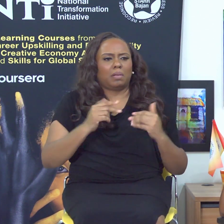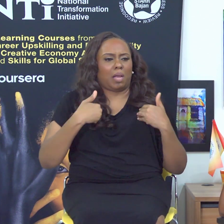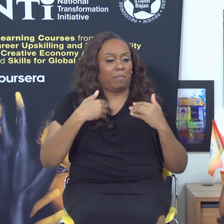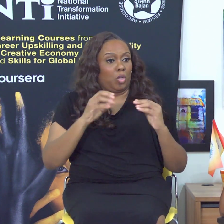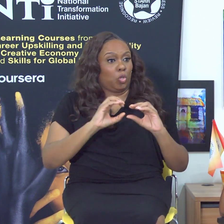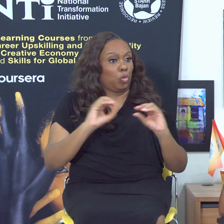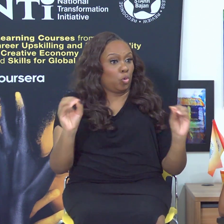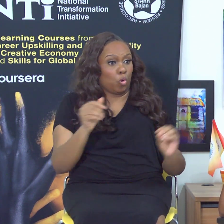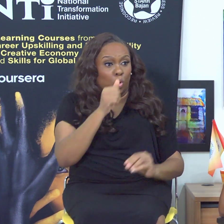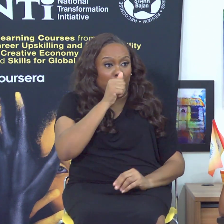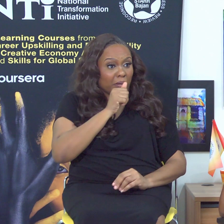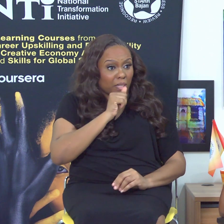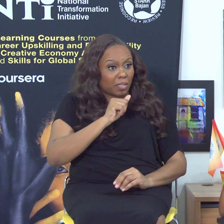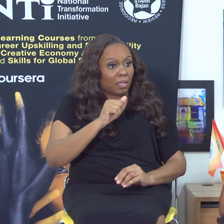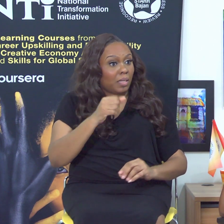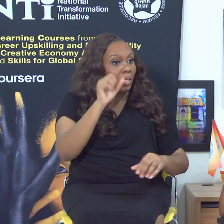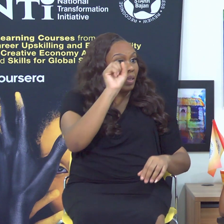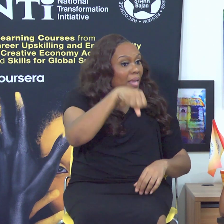I'm gonna come.